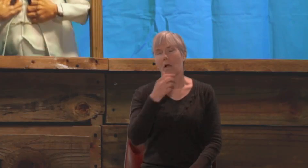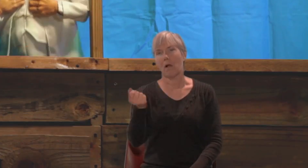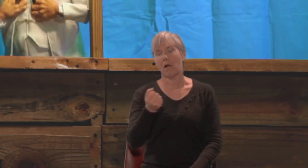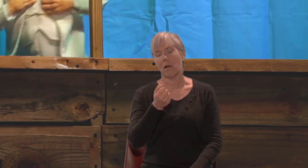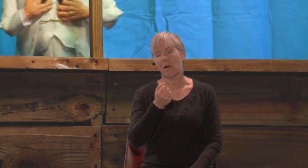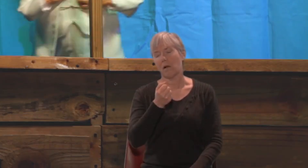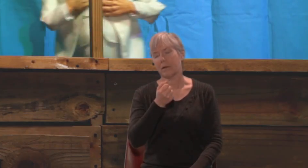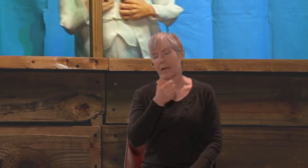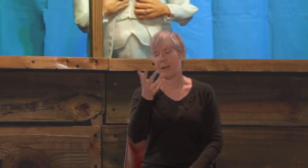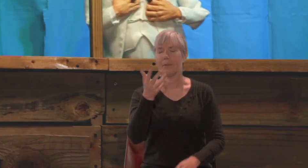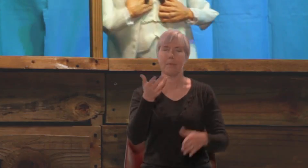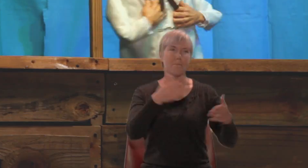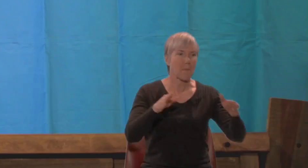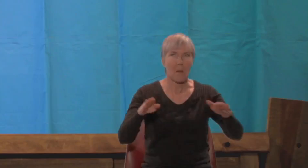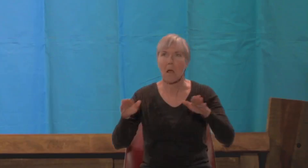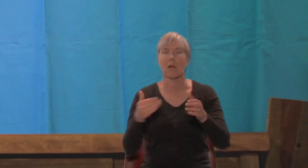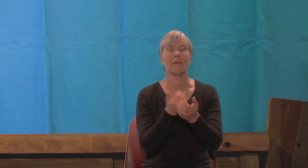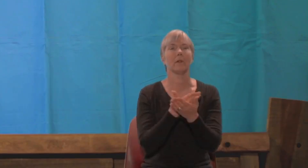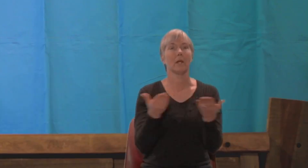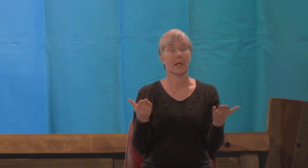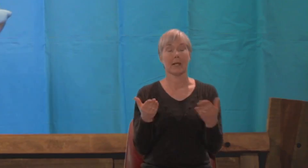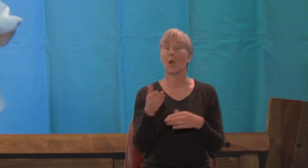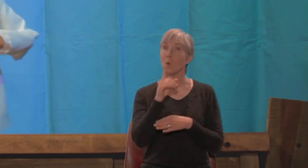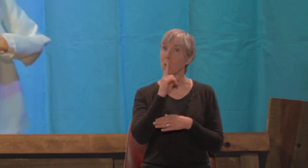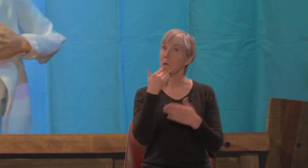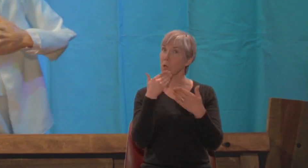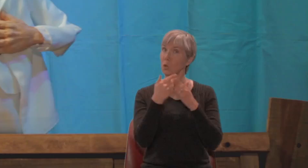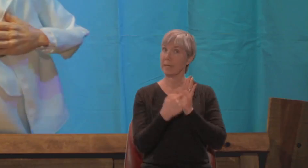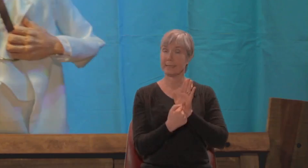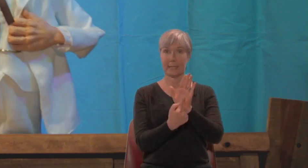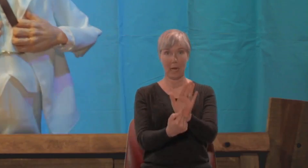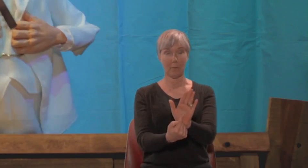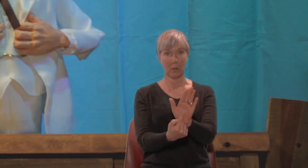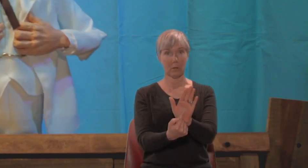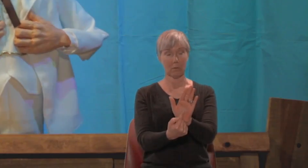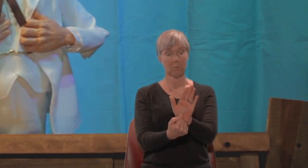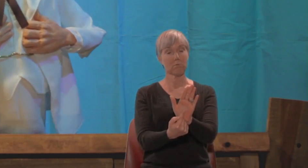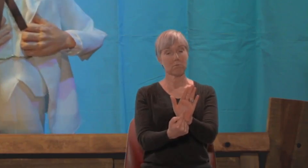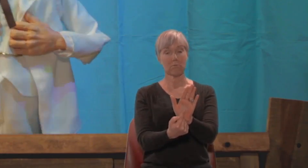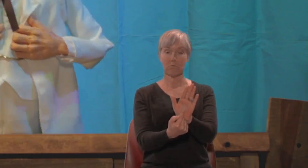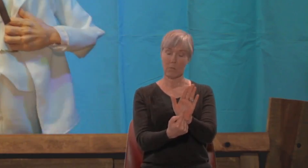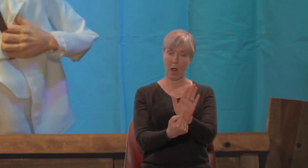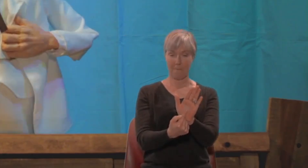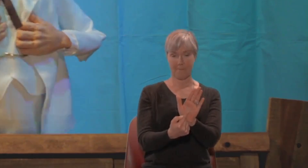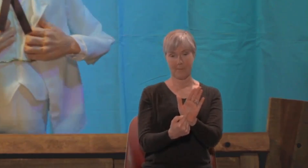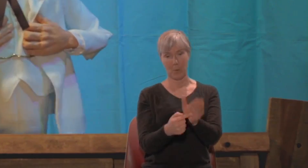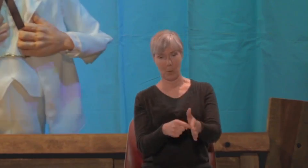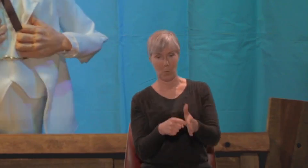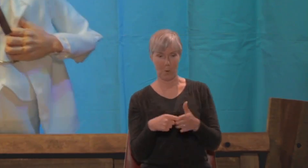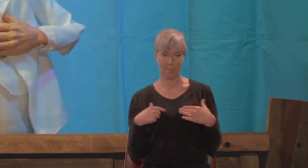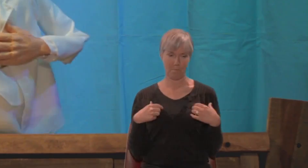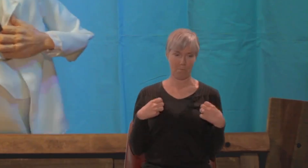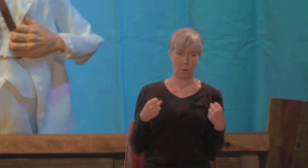fool. An excellent example of all it takes is ignorance and confidence, and your